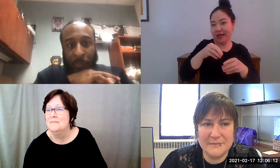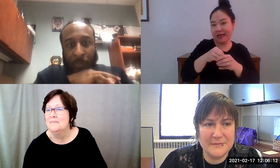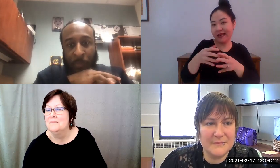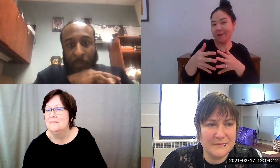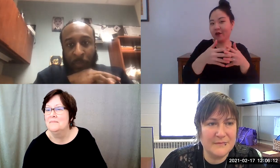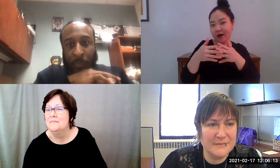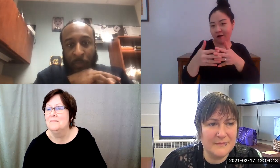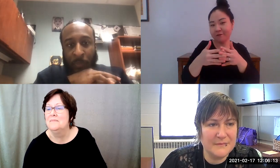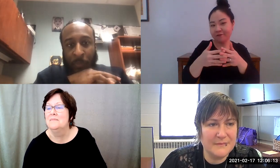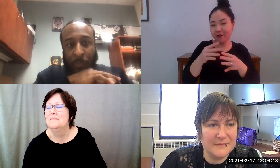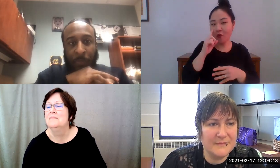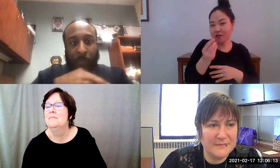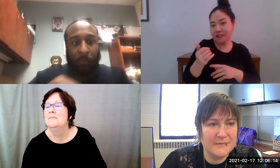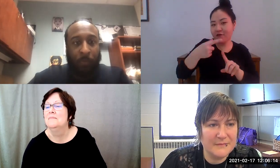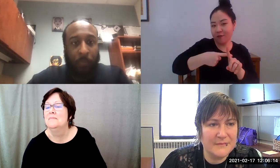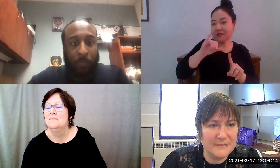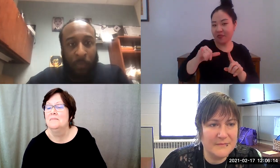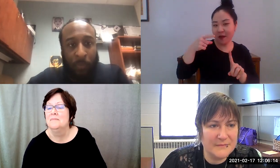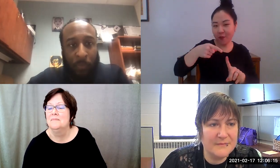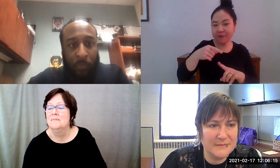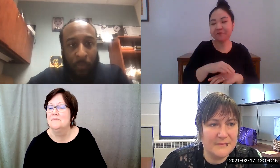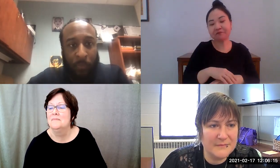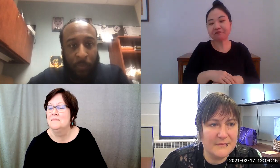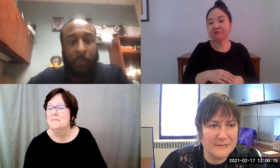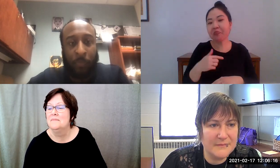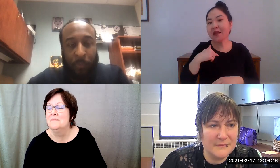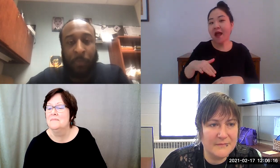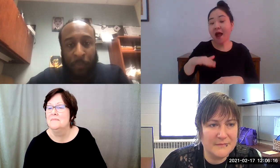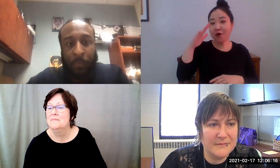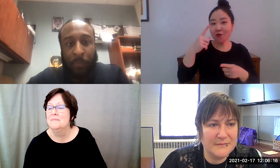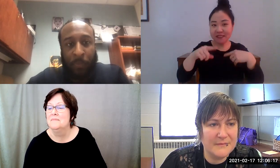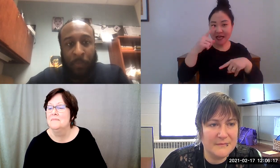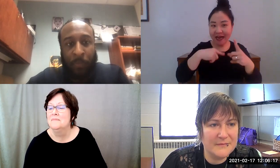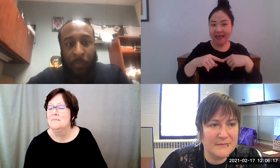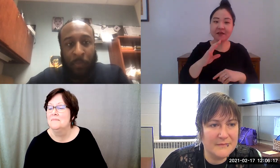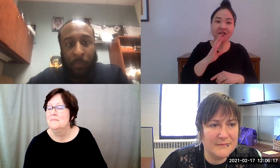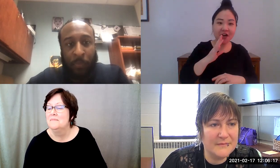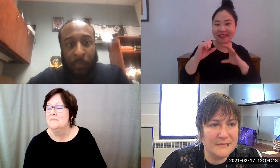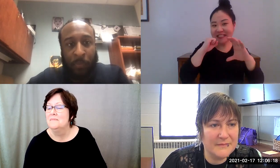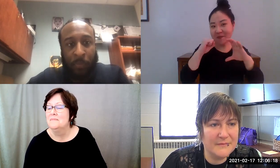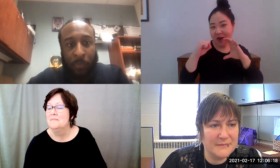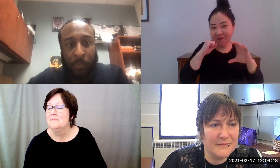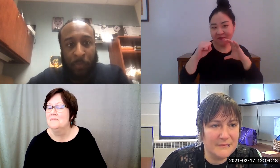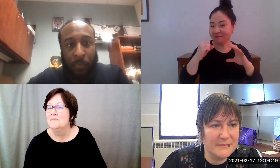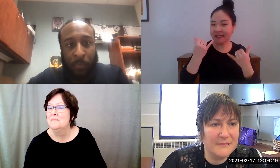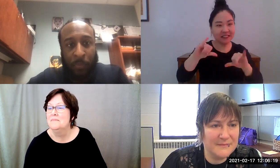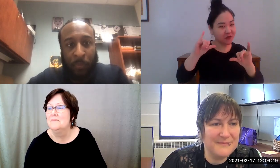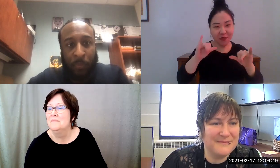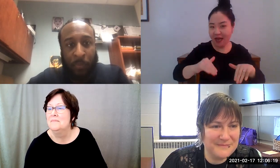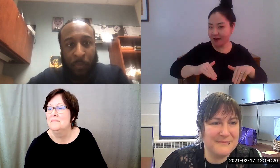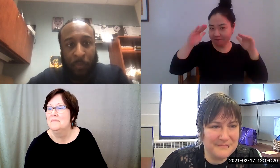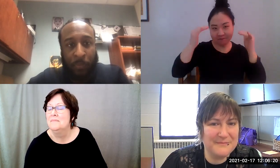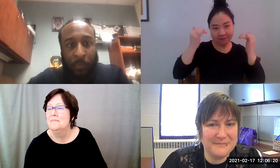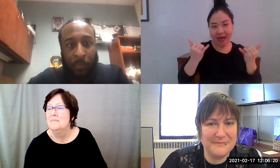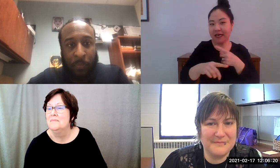was already in America for several months at that point. I grew up signing and talking in SimCom, and I still